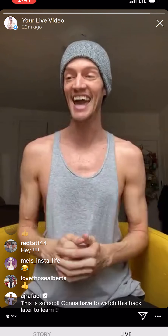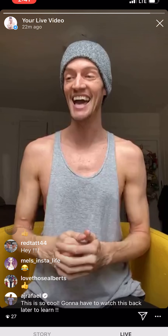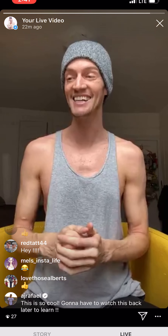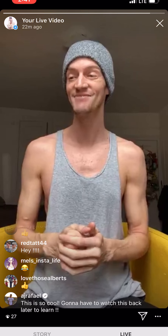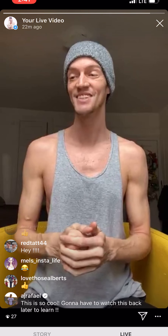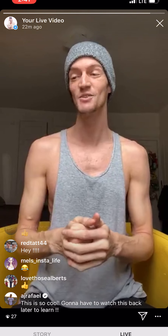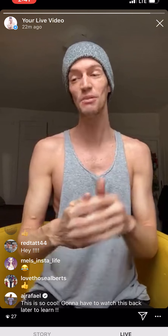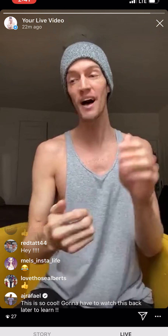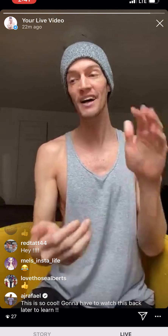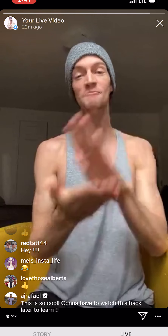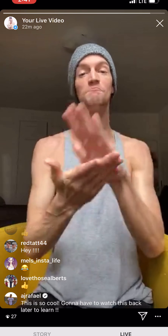To applaud.